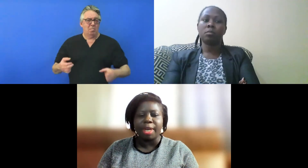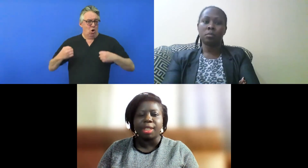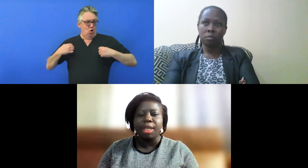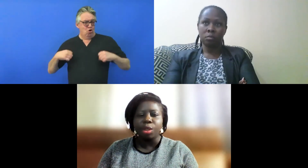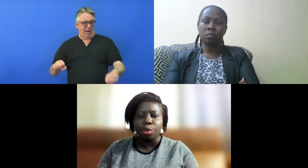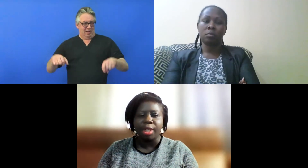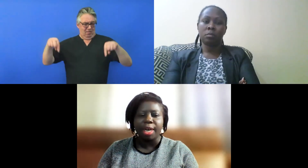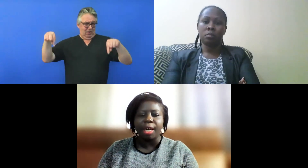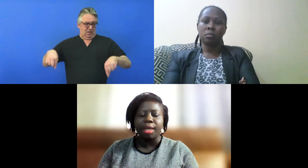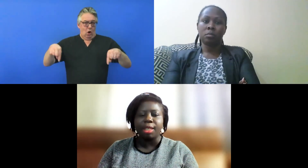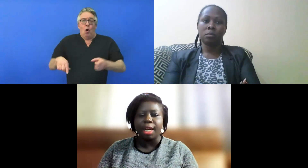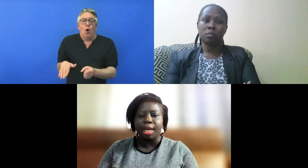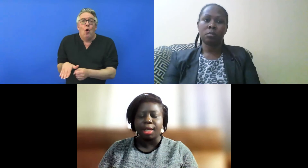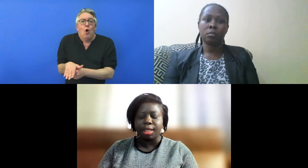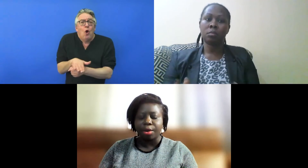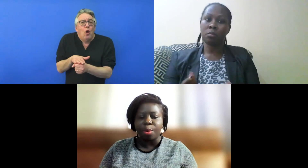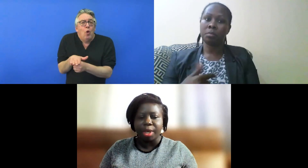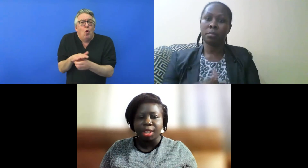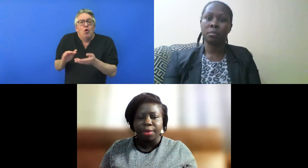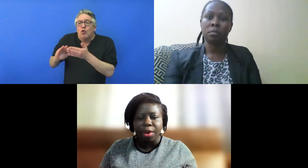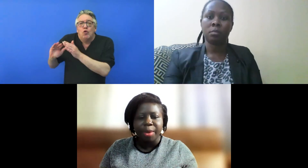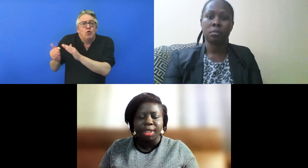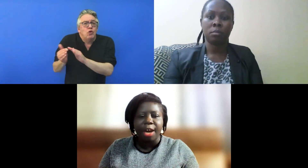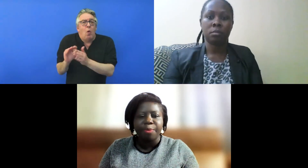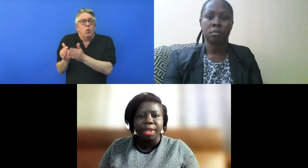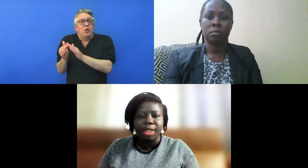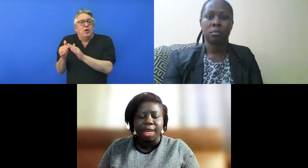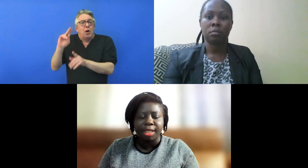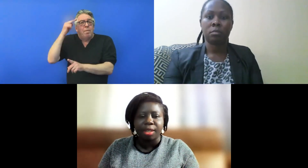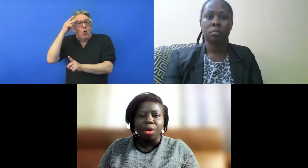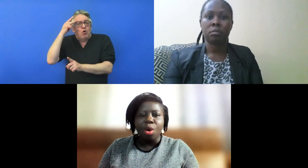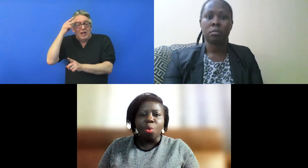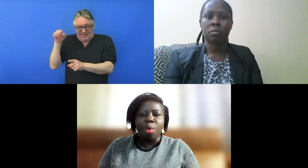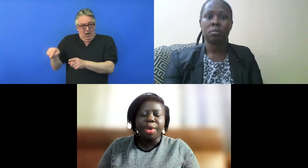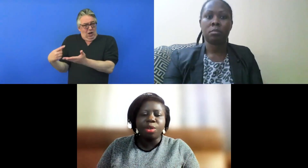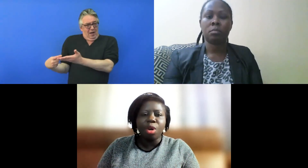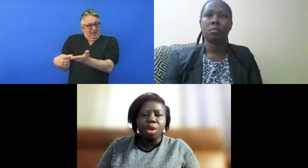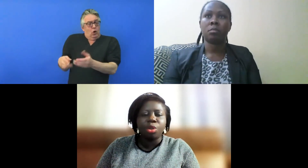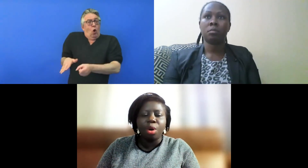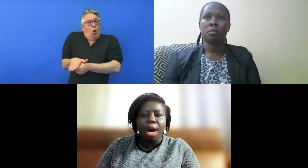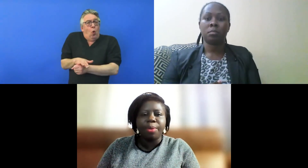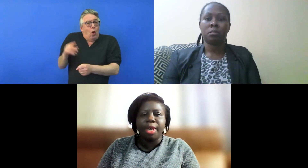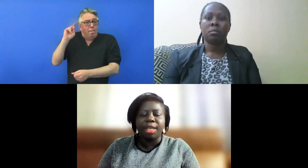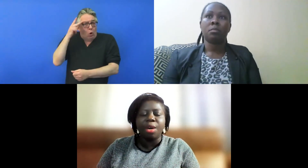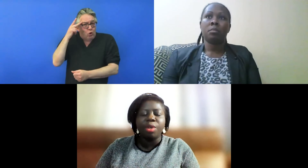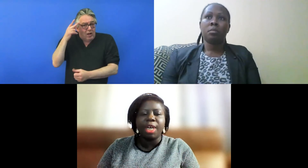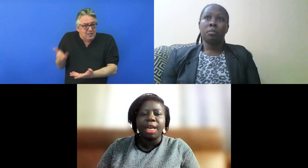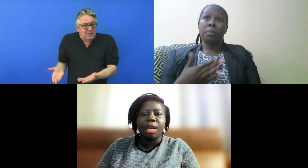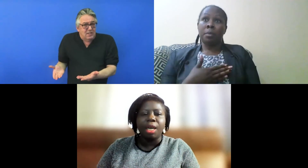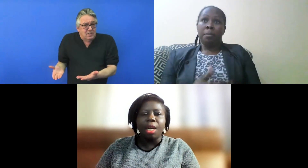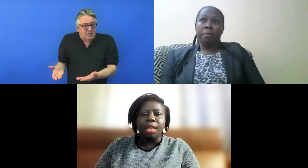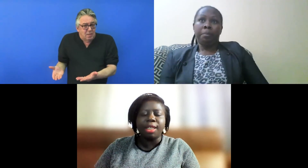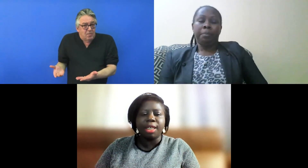issues pertaining to the community development are being discussed. When we do not show up there, they will